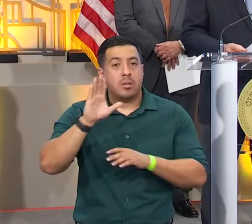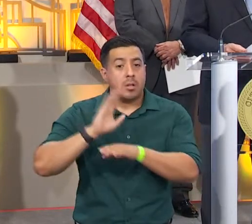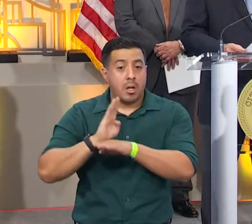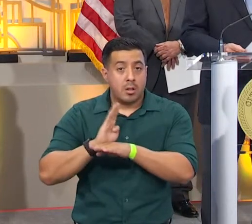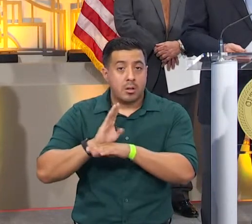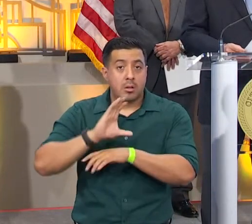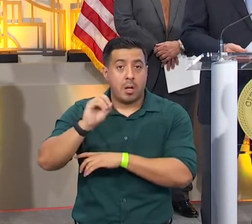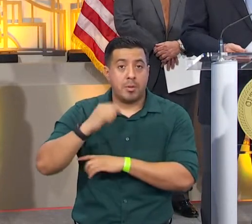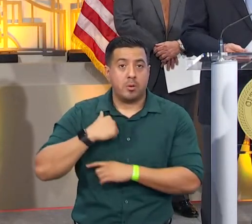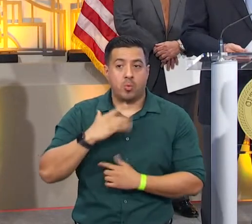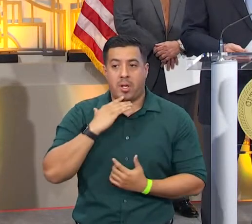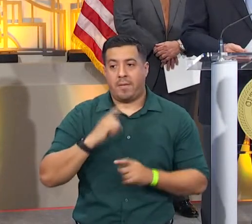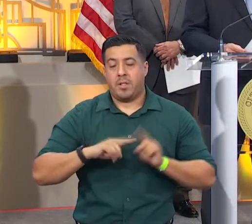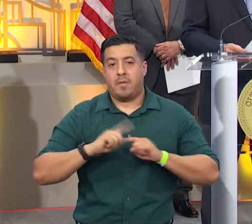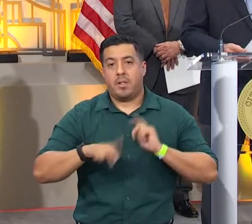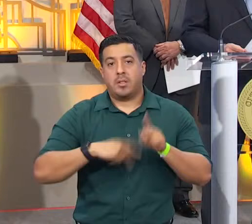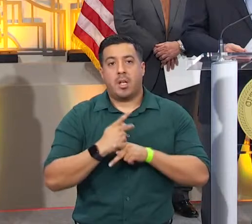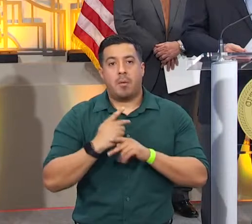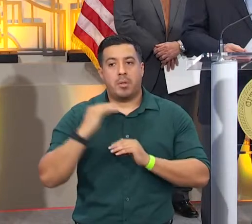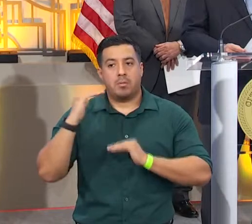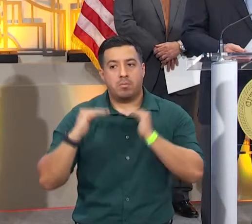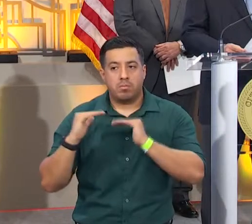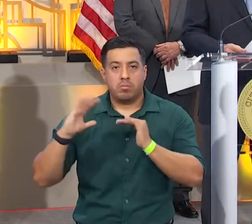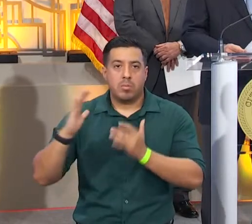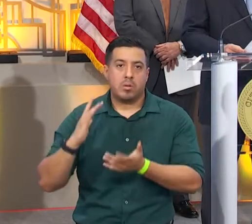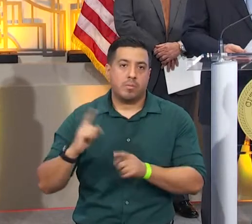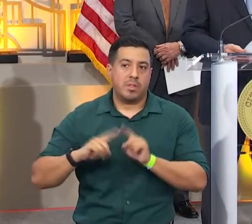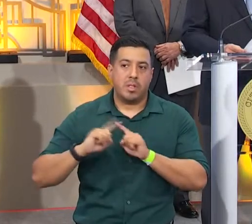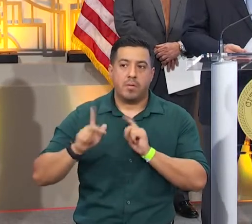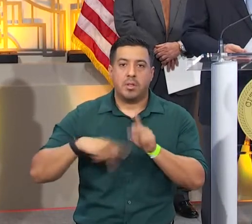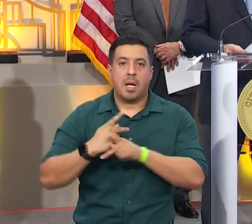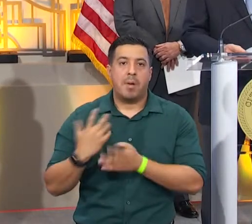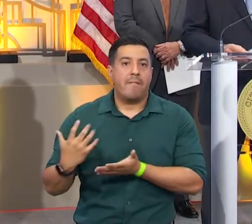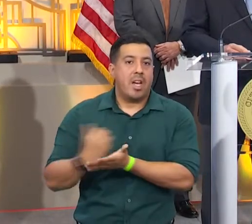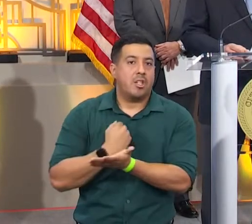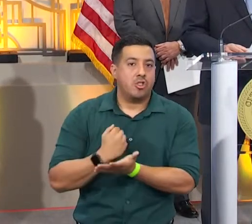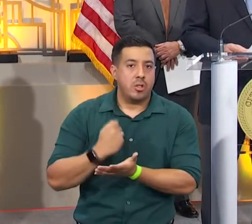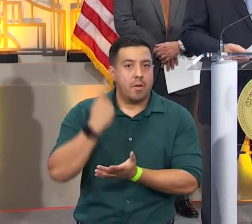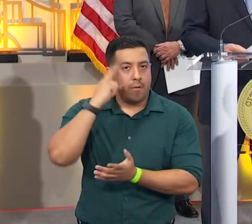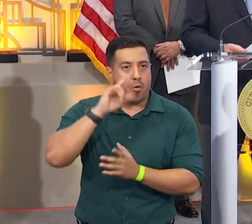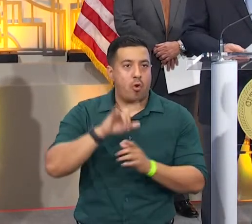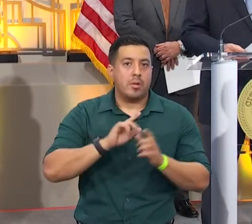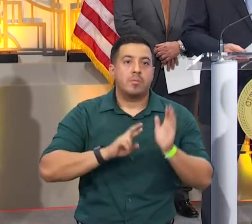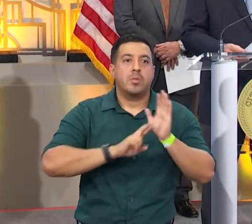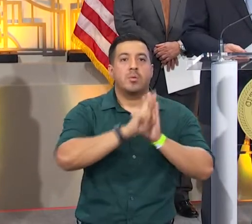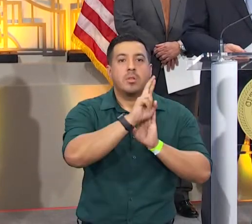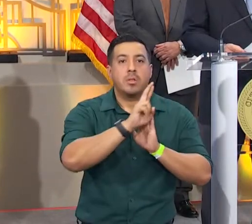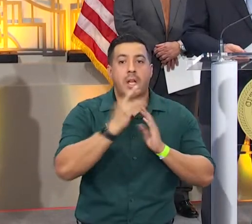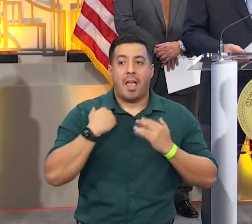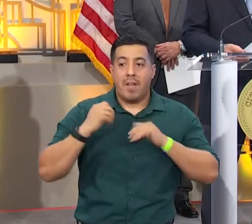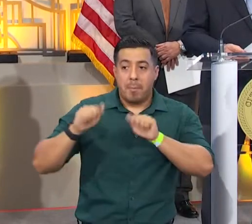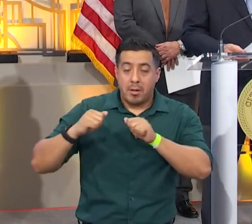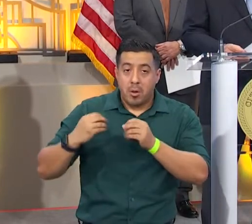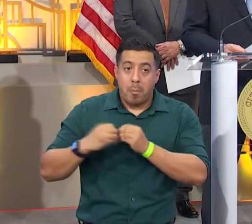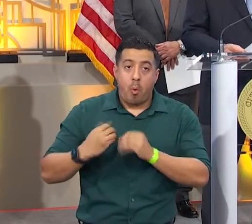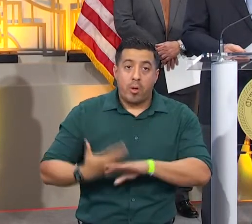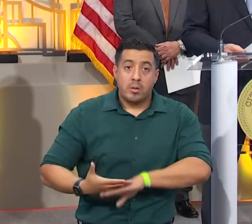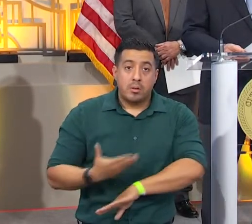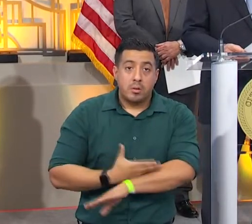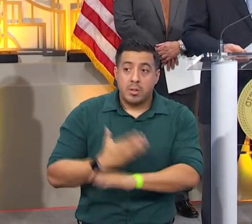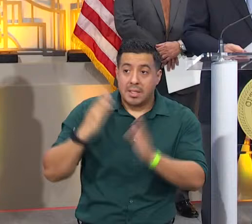we're leveraging Houston's many advantages and are focused on the future of aerospace and the potential of what many expect will be